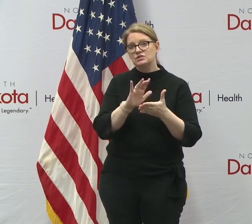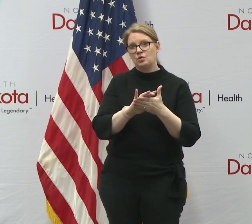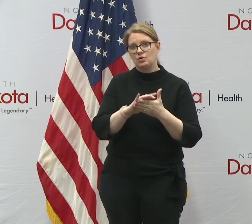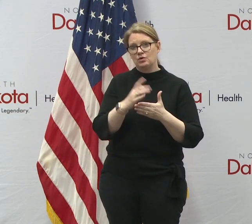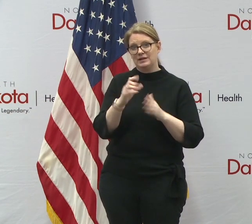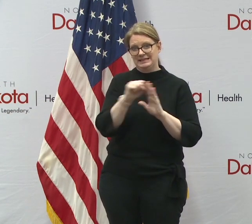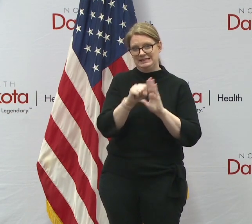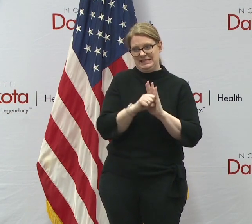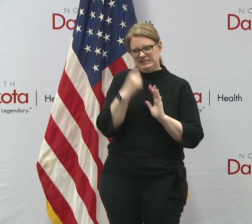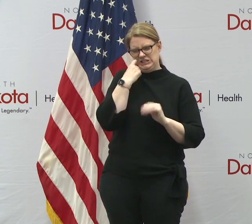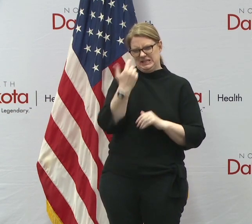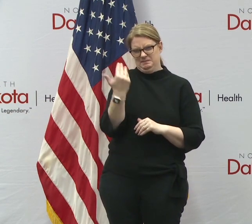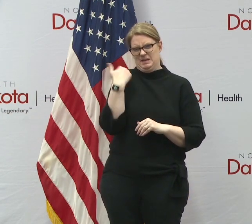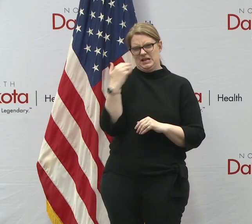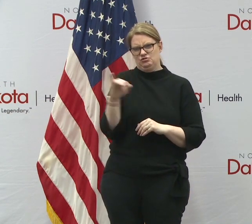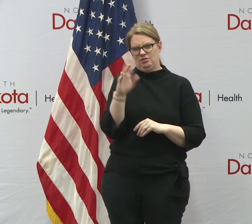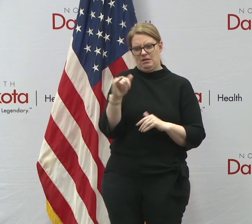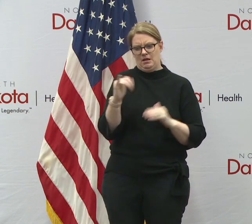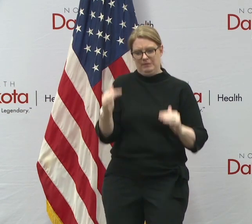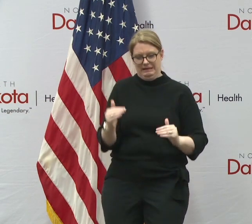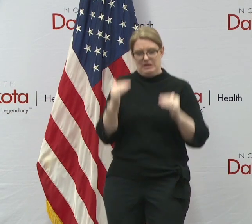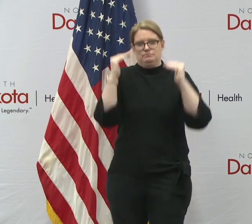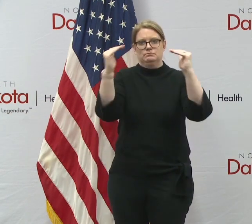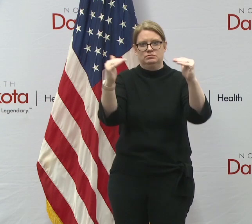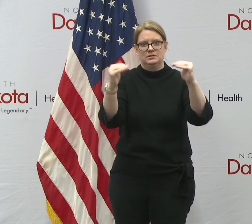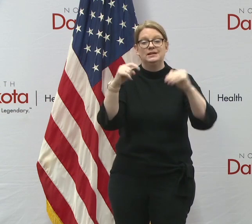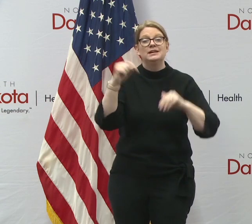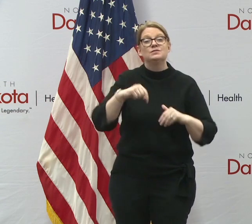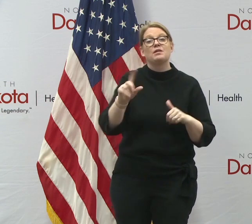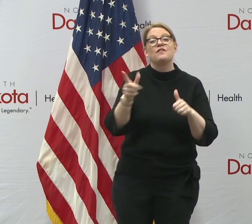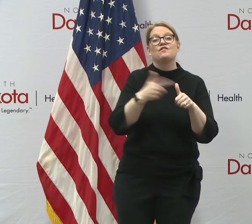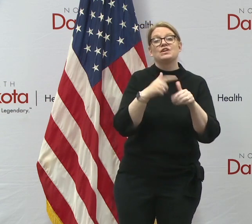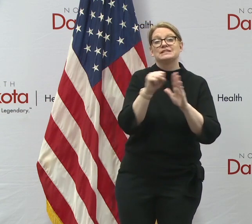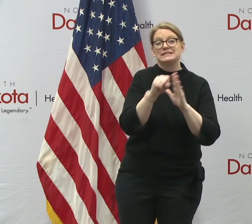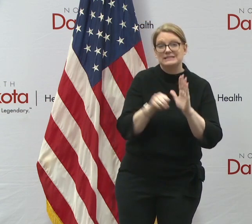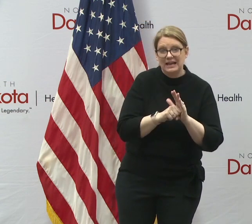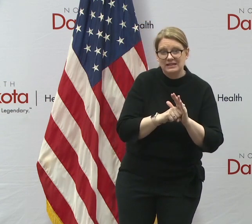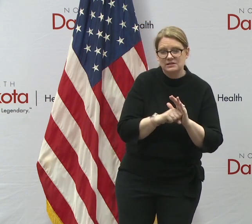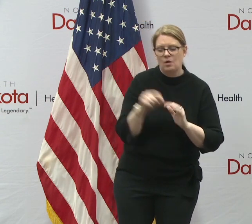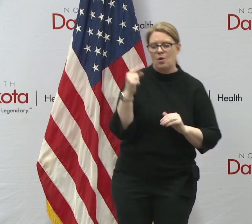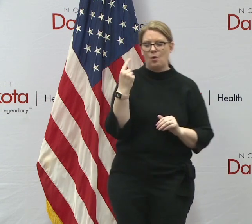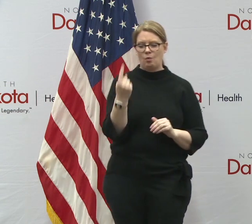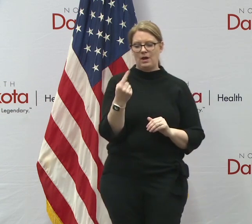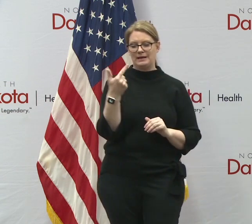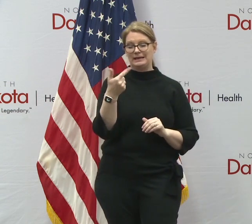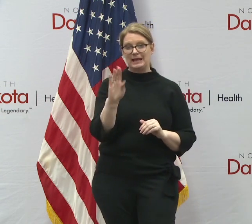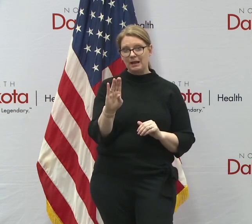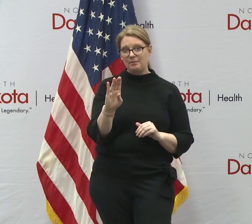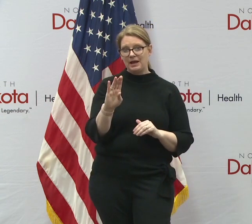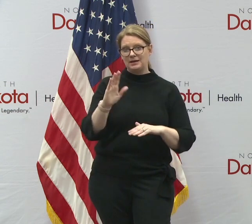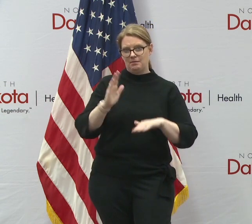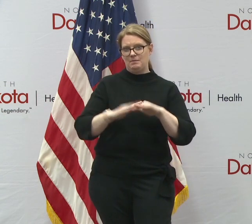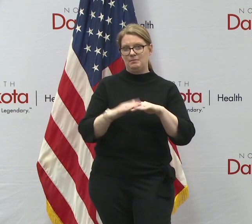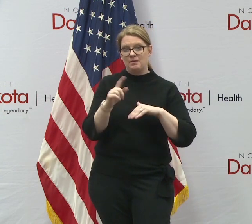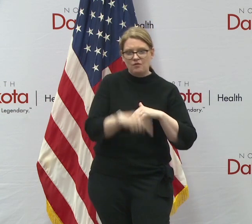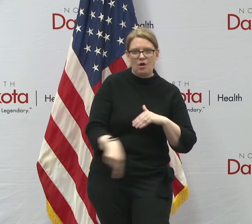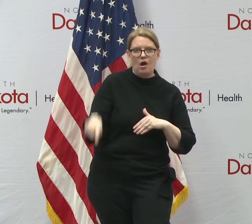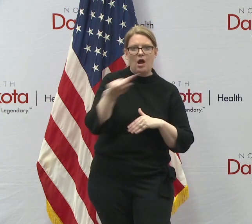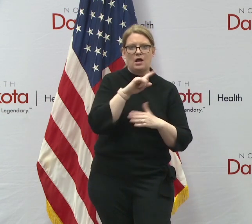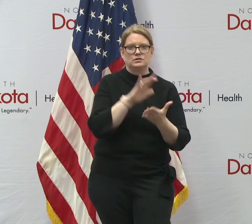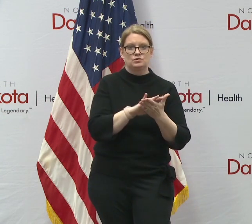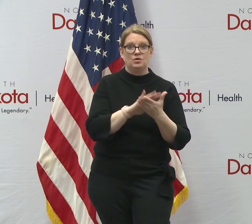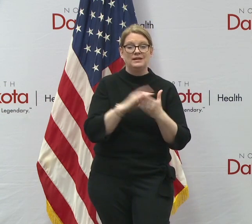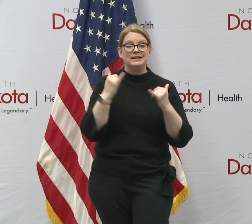this last July. We were one of the first states in the nation to have 1 gigabit minimum to every school, but now we got a